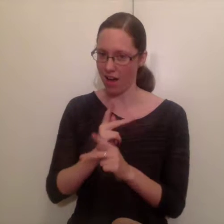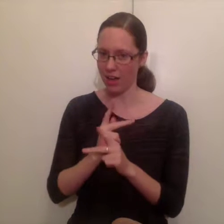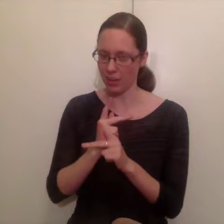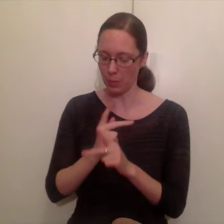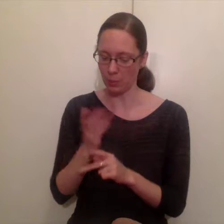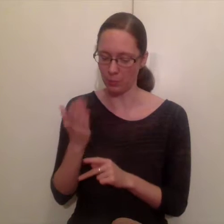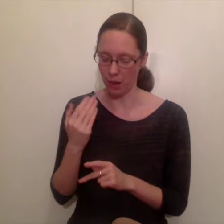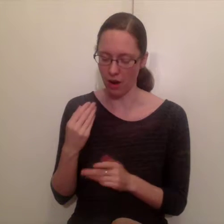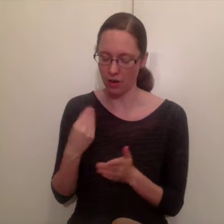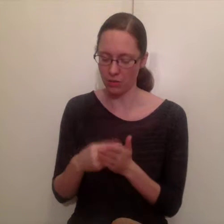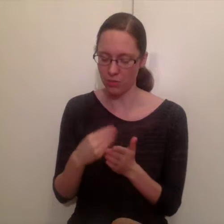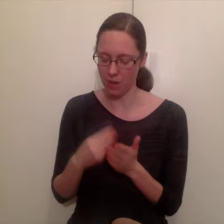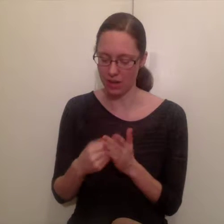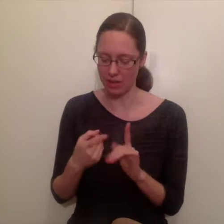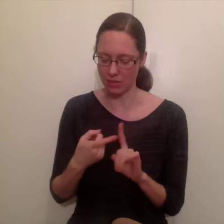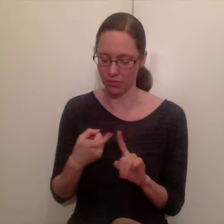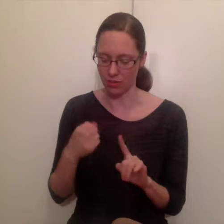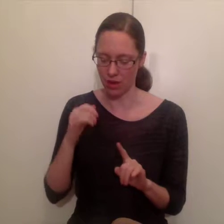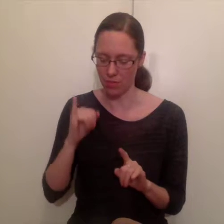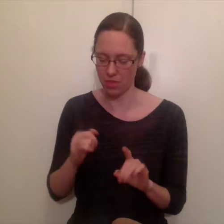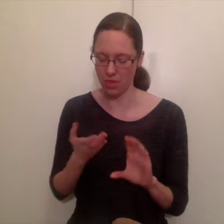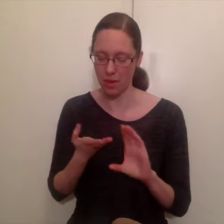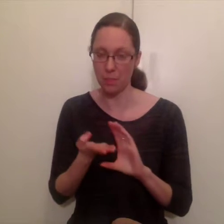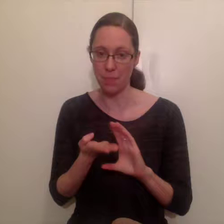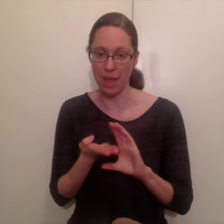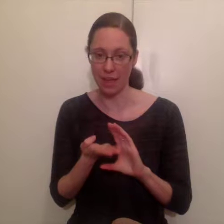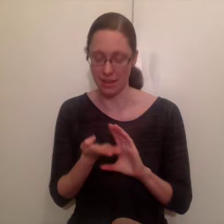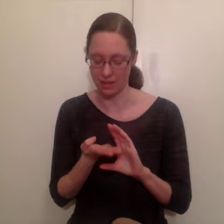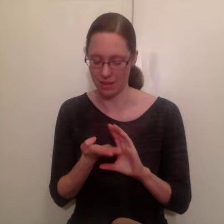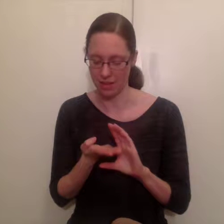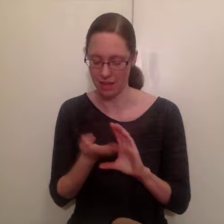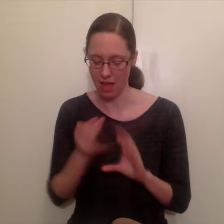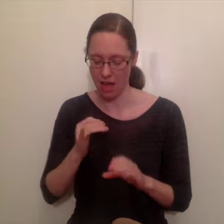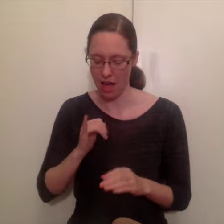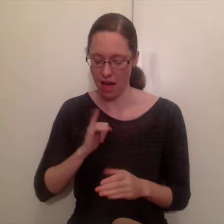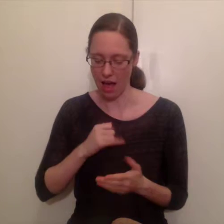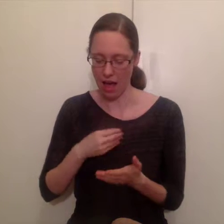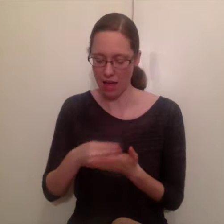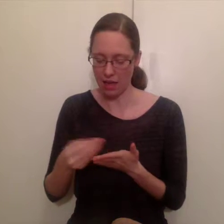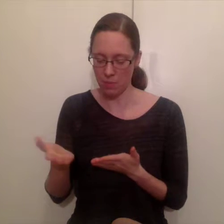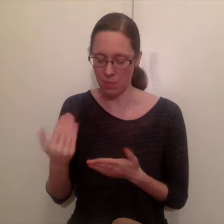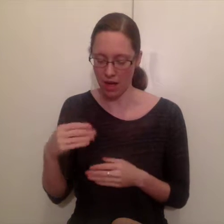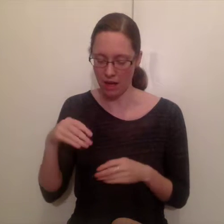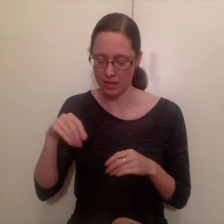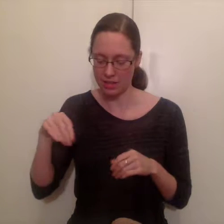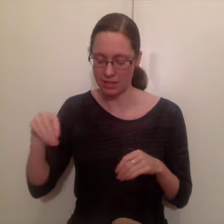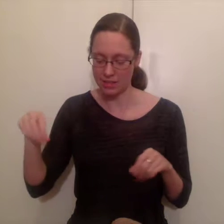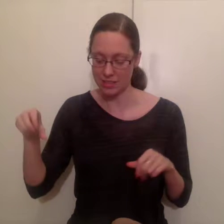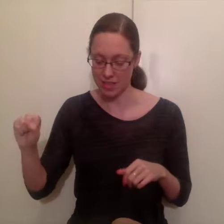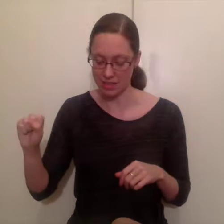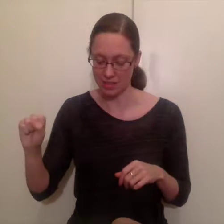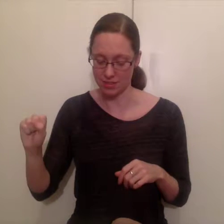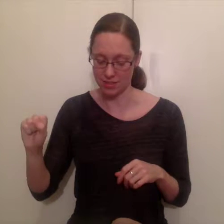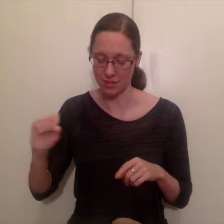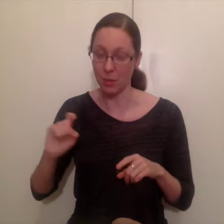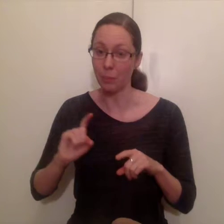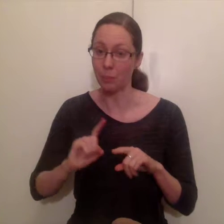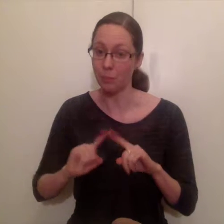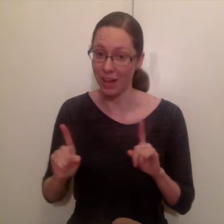I borrowed money from the bank. I bought seeds,